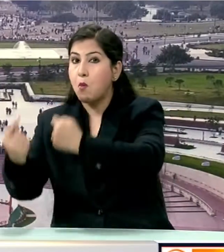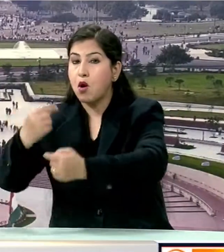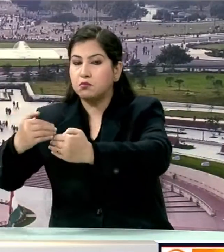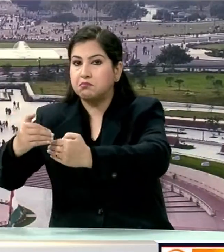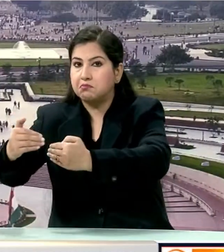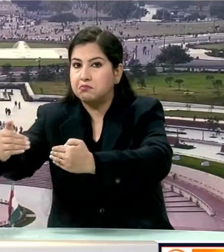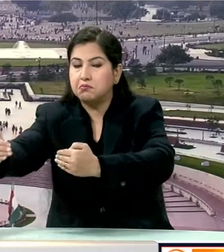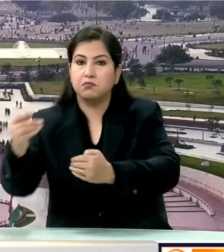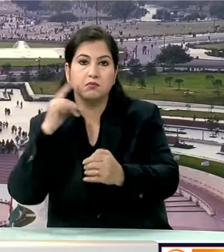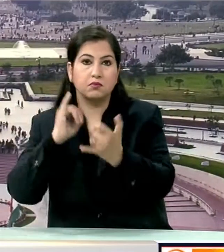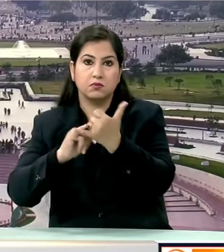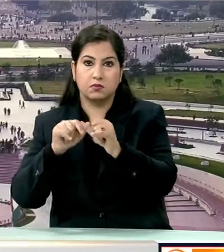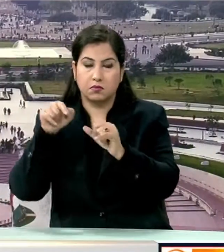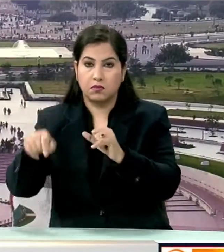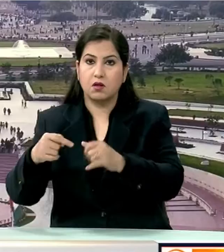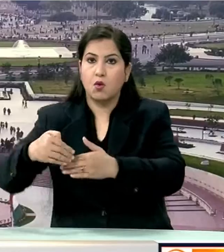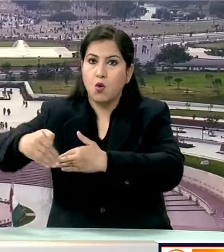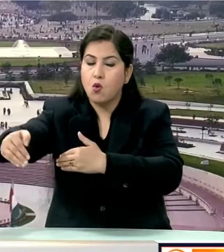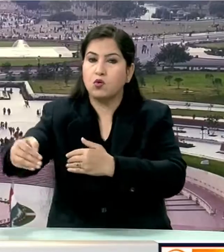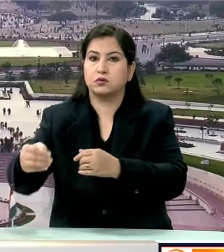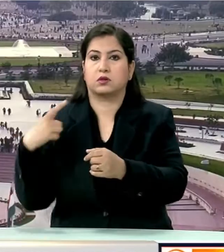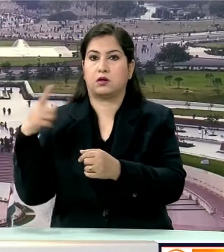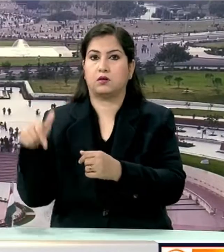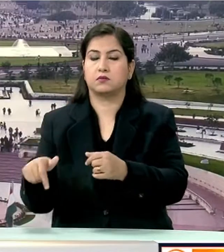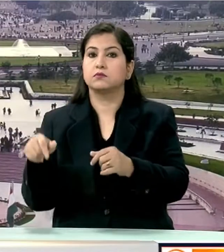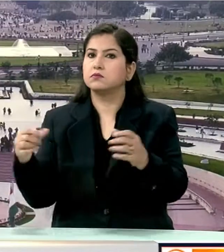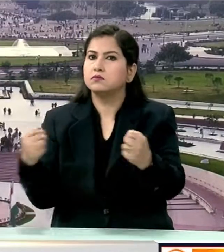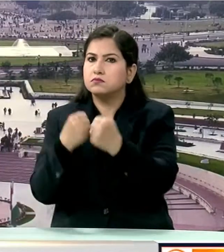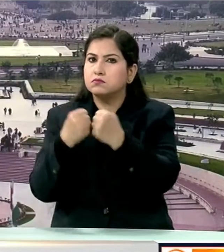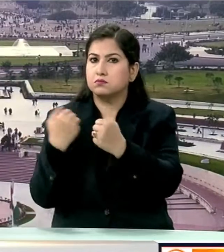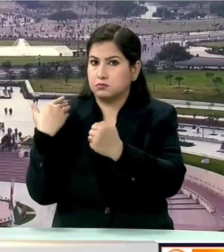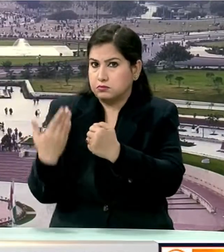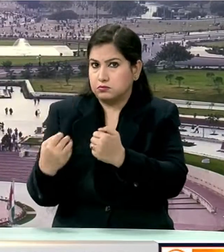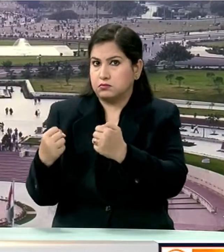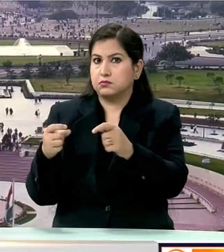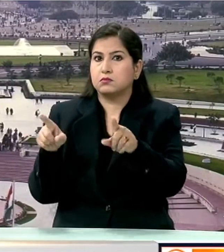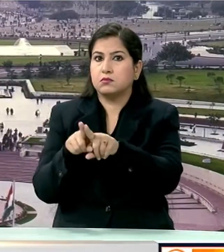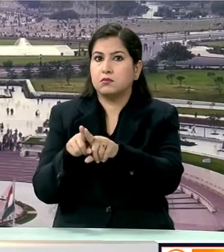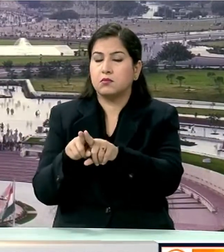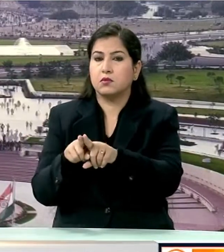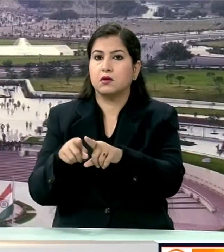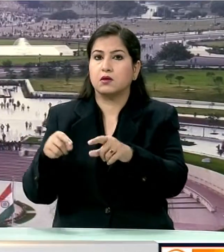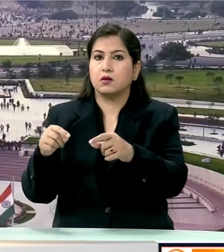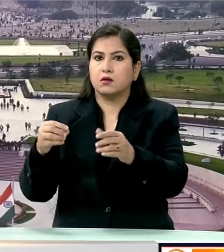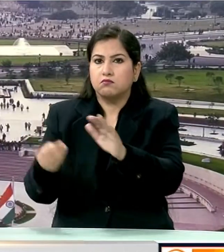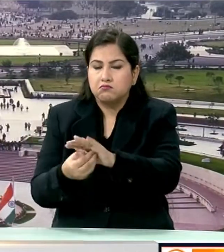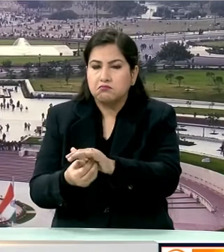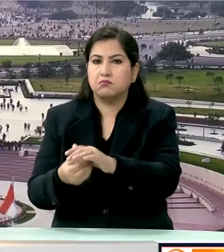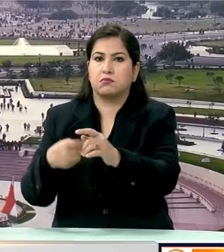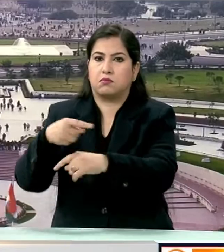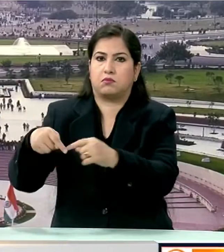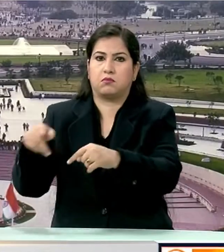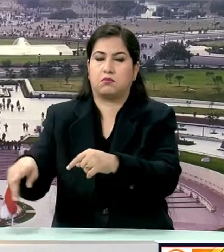political durability of Israel's longest-serving leader, who fought the latest campaign under the shadow of a looming corruption